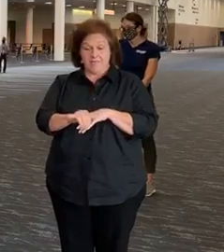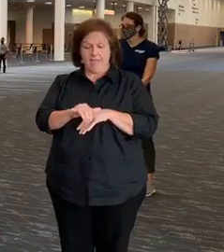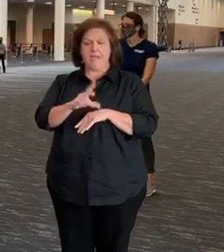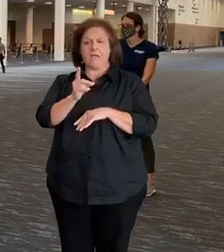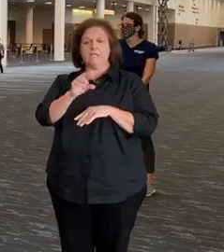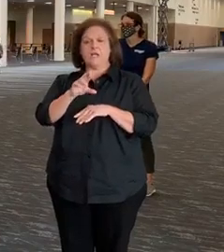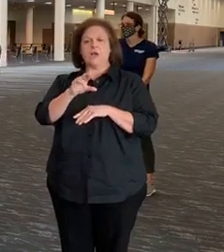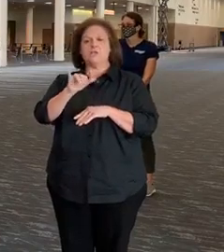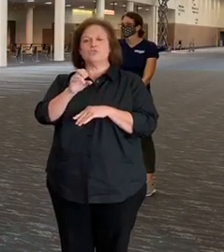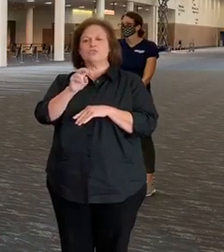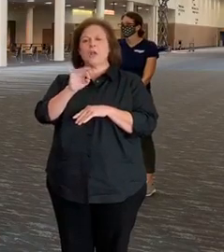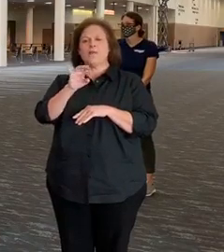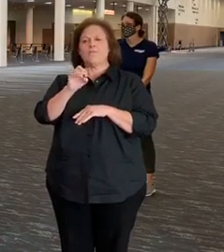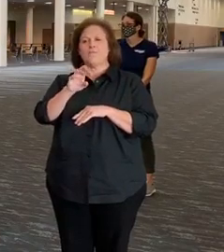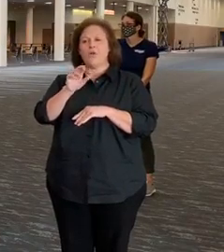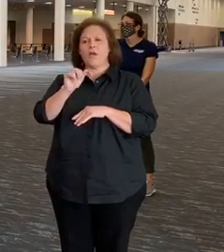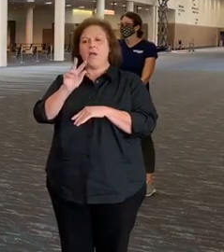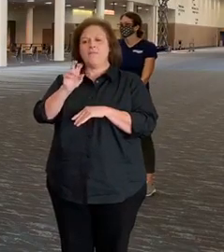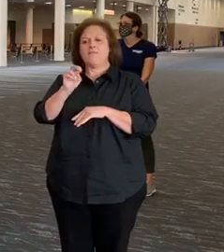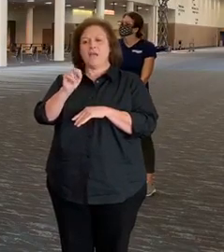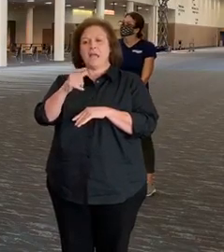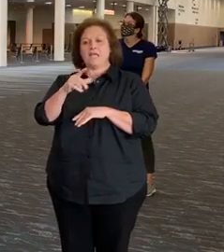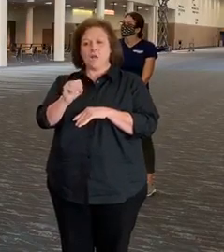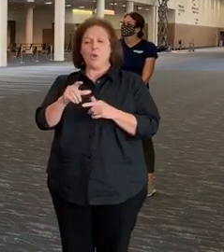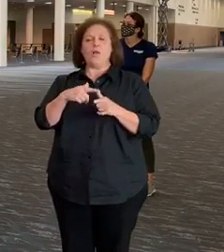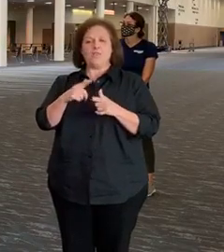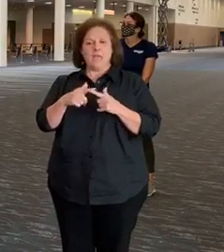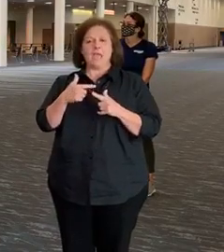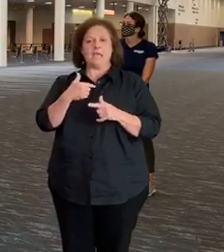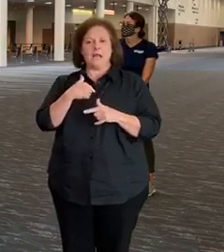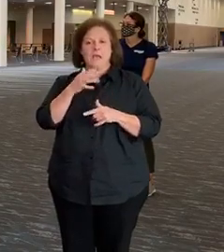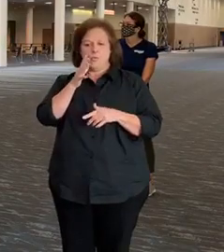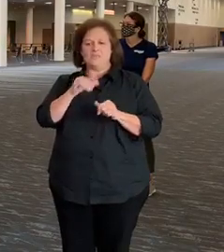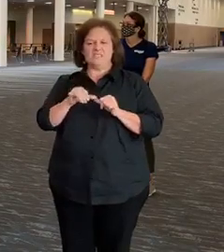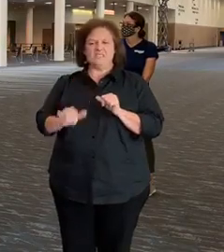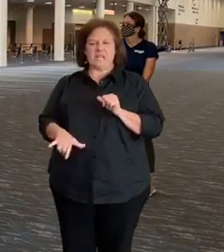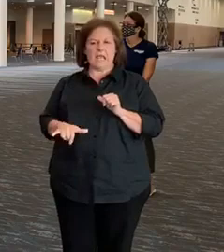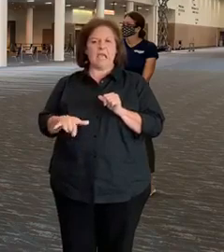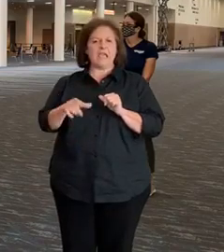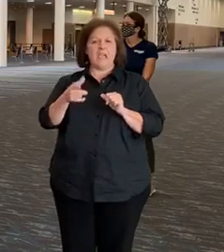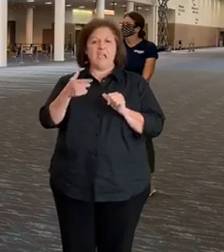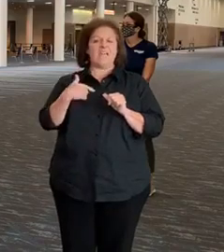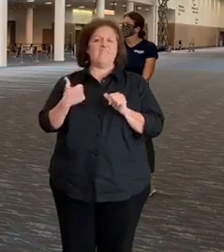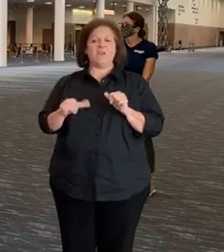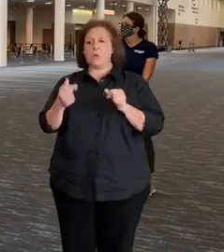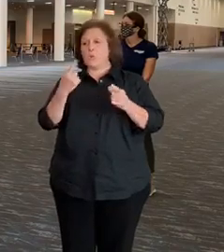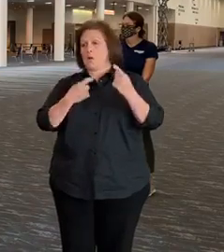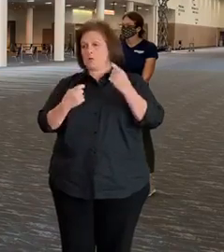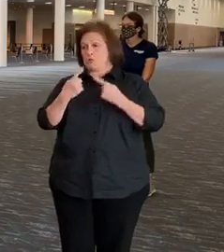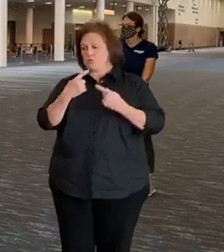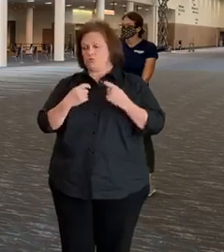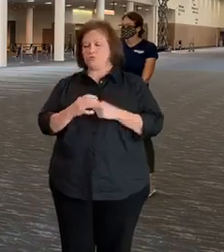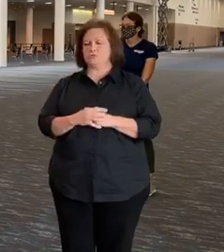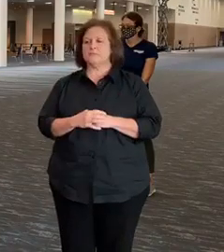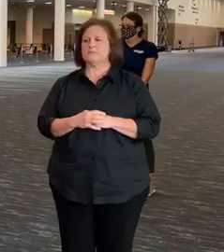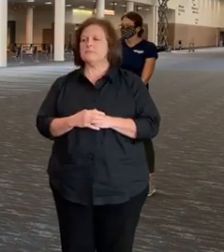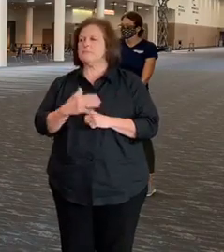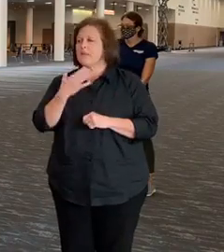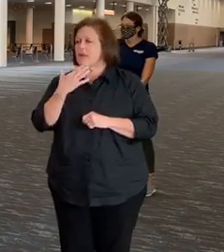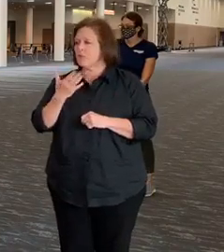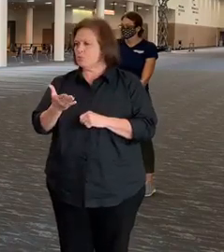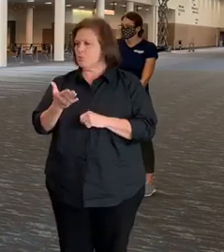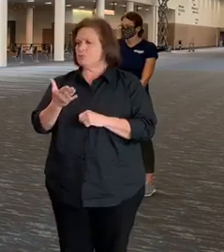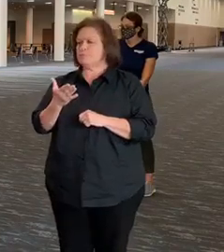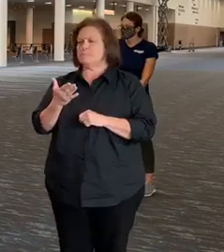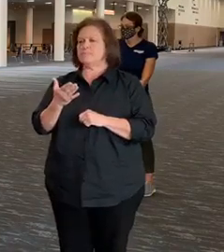from Dr. Jennifer Vegno, and then of course I will remain with you for questions and answers at that particular time. So thank